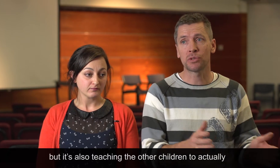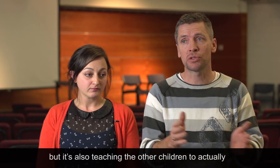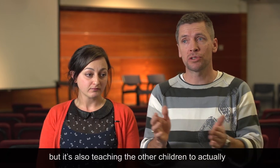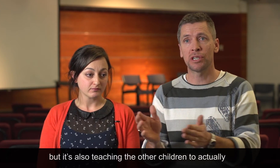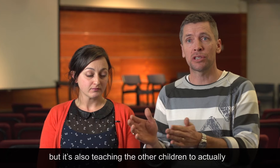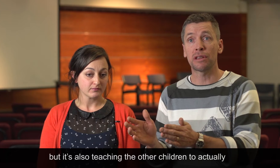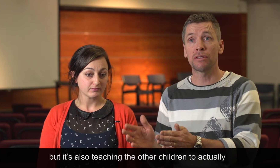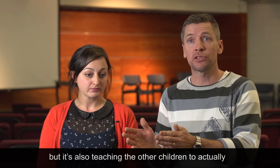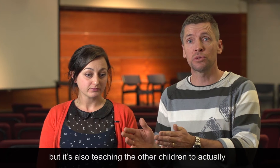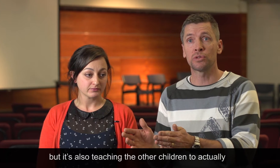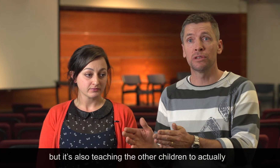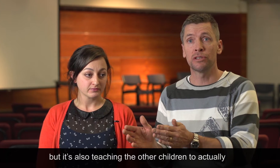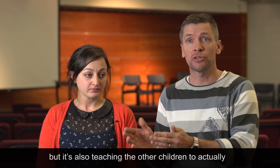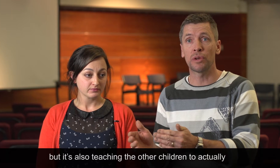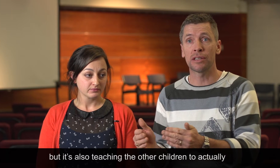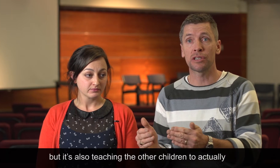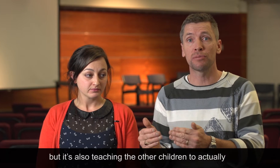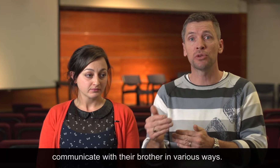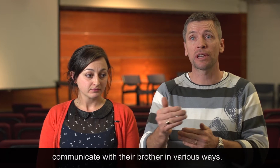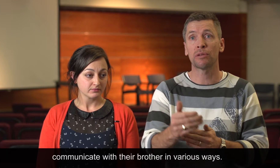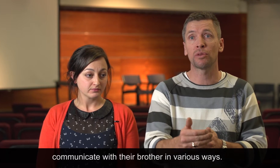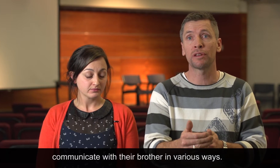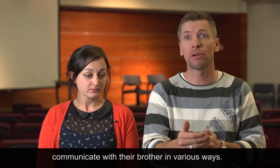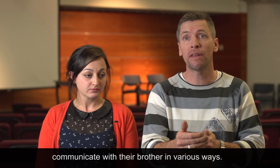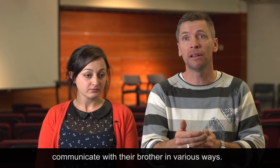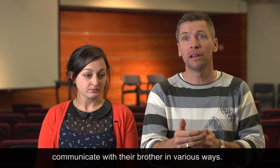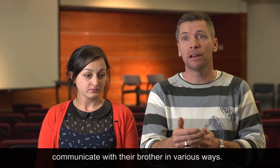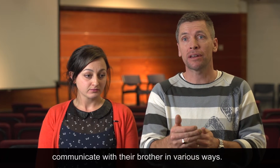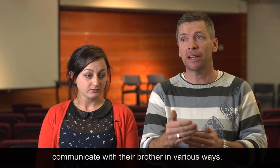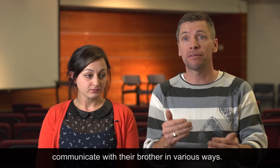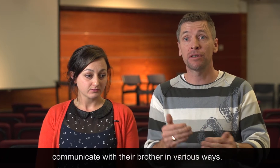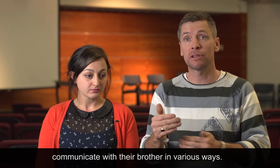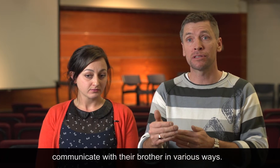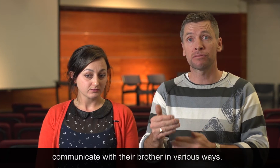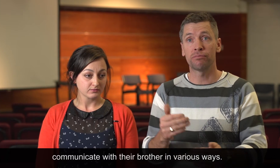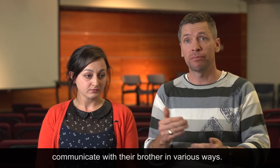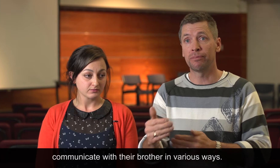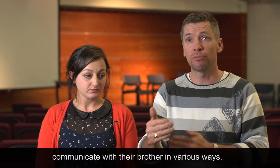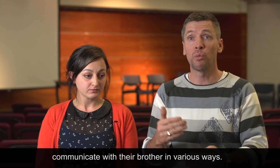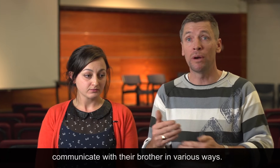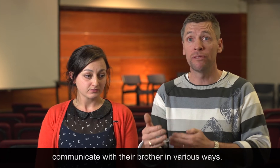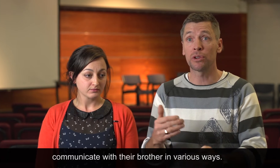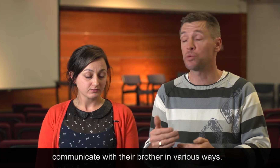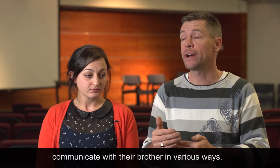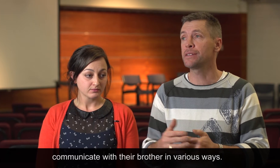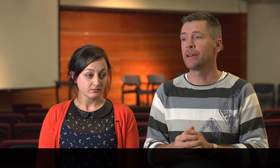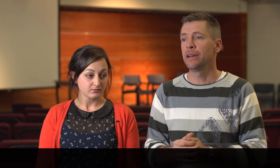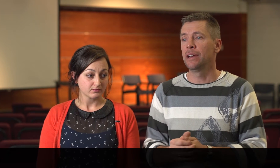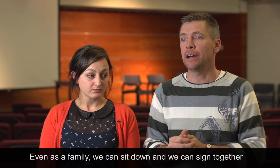also teaching the other children to actually communicate with their brother, okay, in various ways.